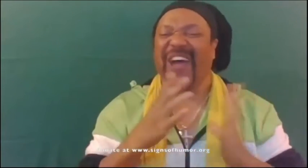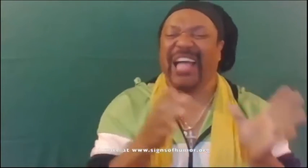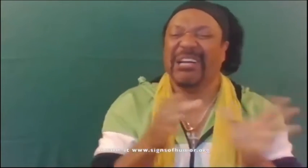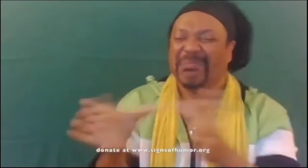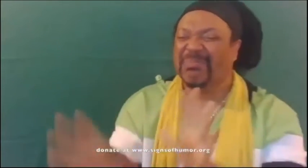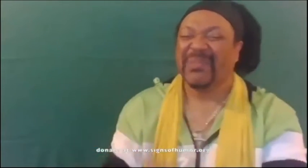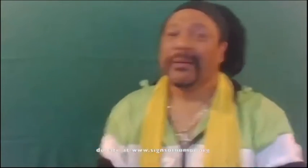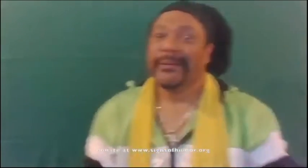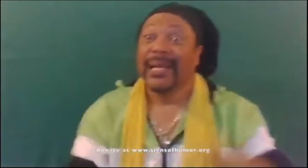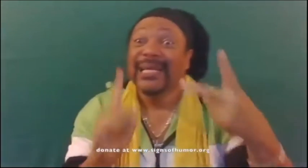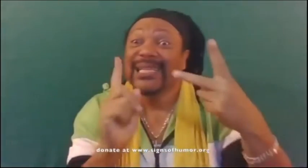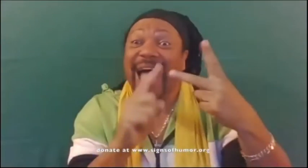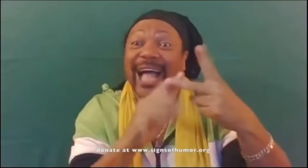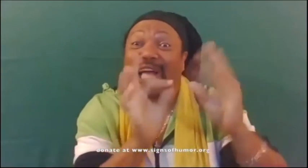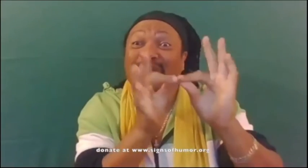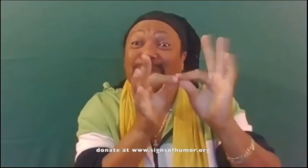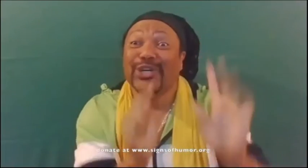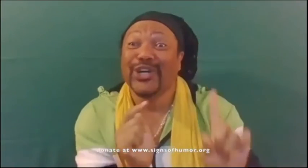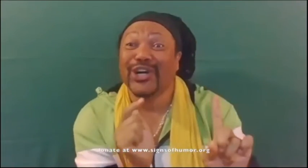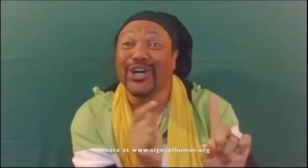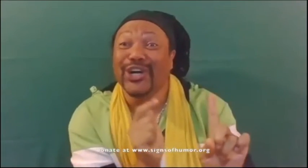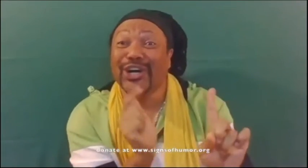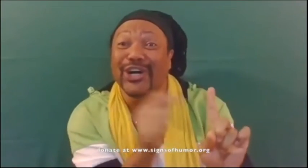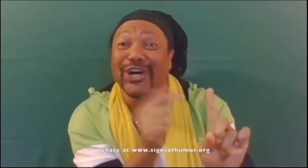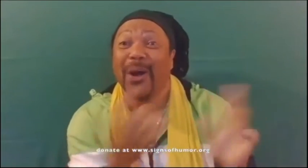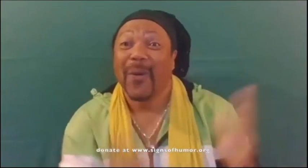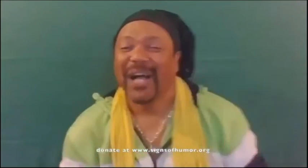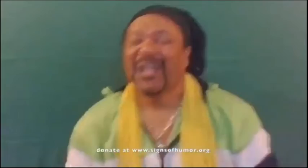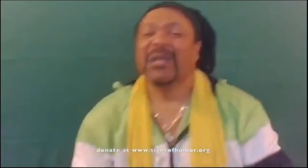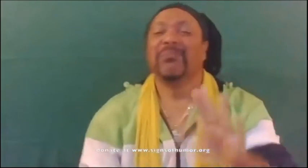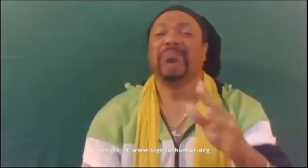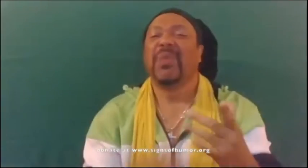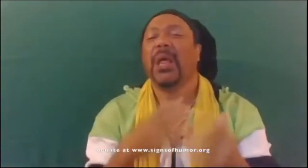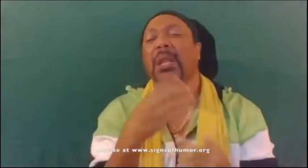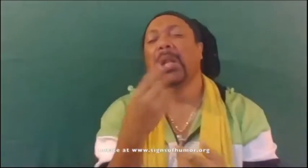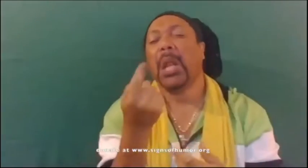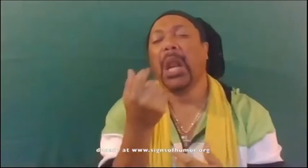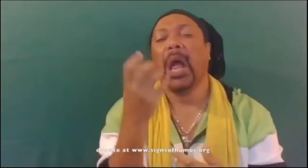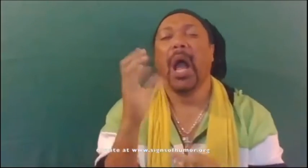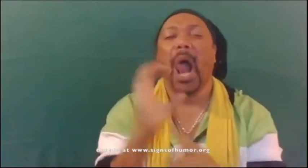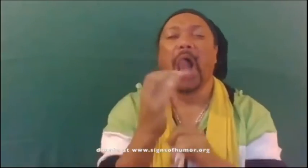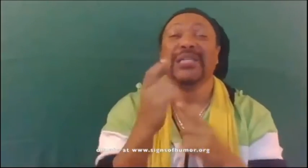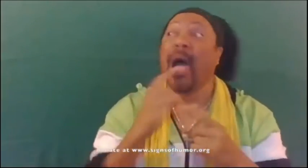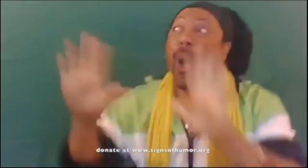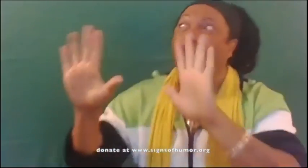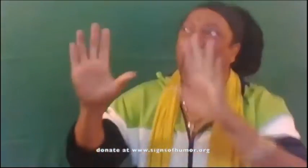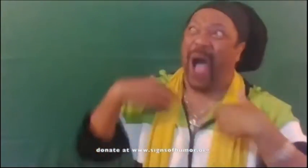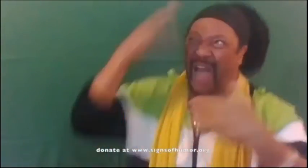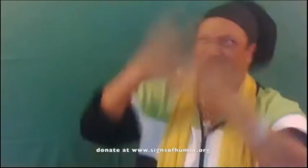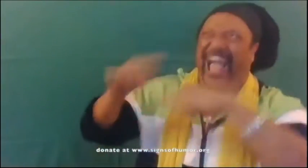your curriculum, maybe ASL 4 or yeah. Anyway, so the second type of interpreter I am referring to. This interpreter has a little